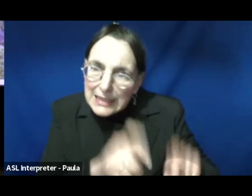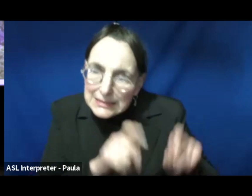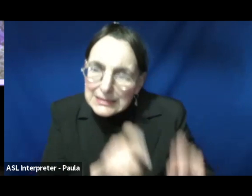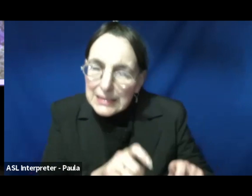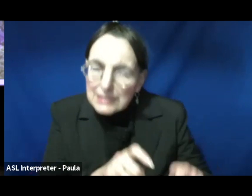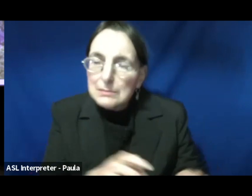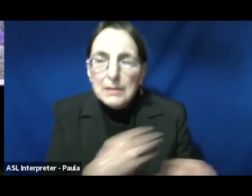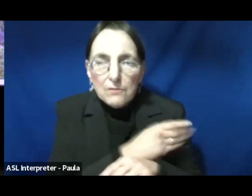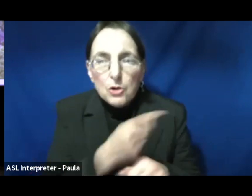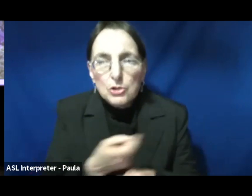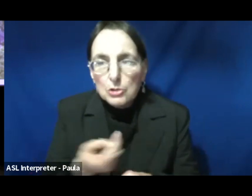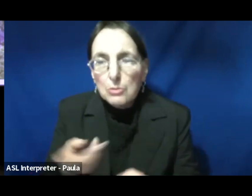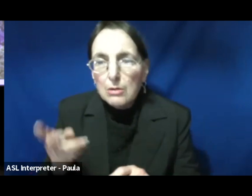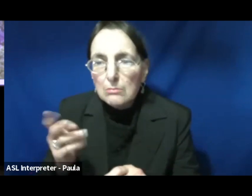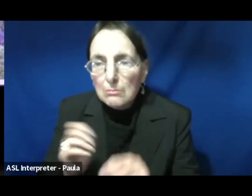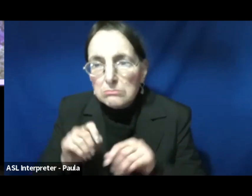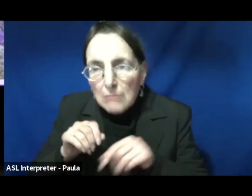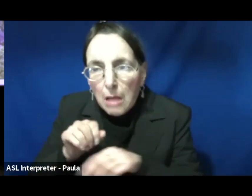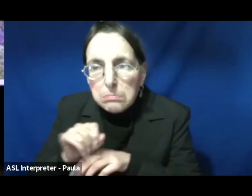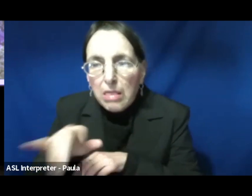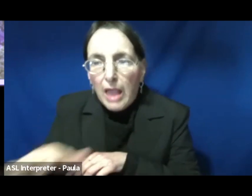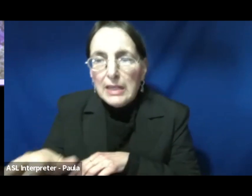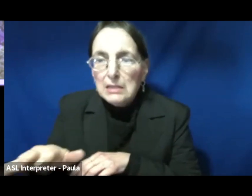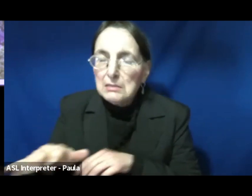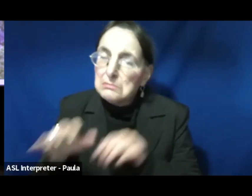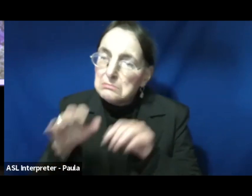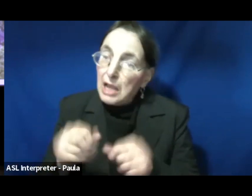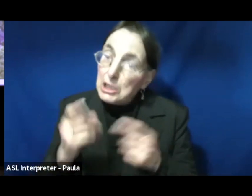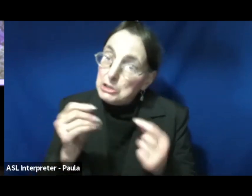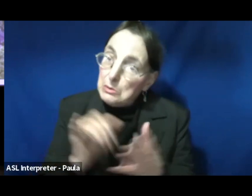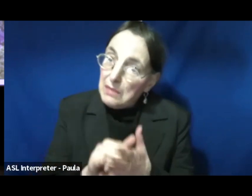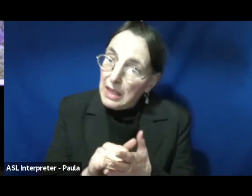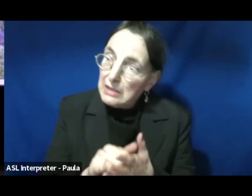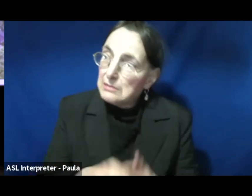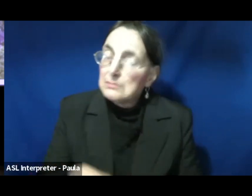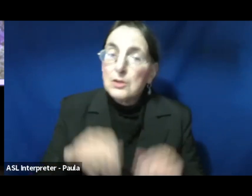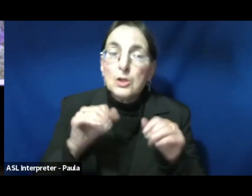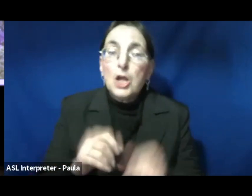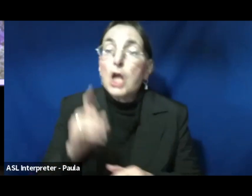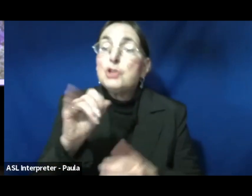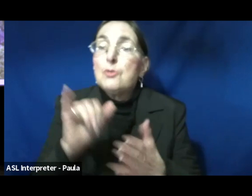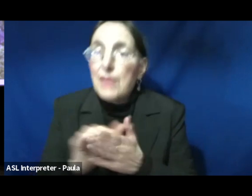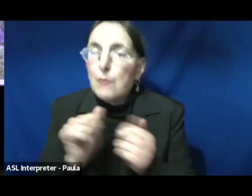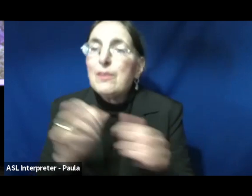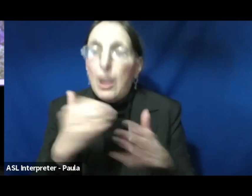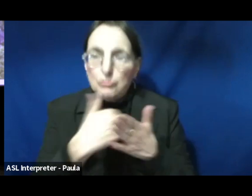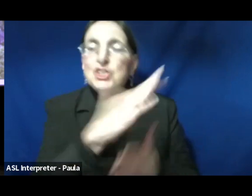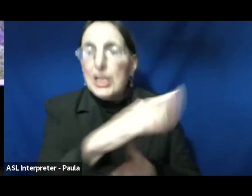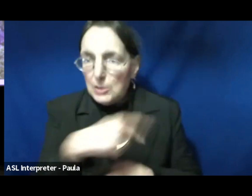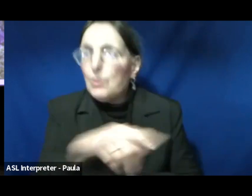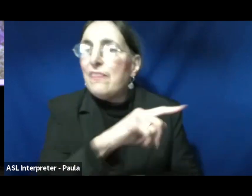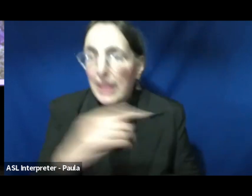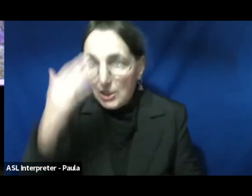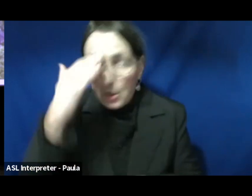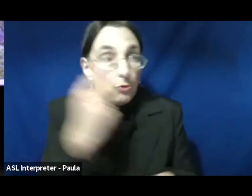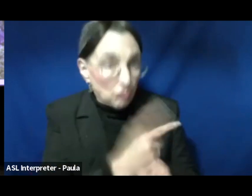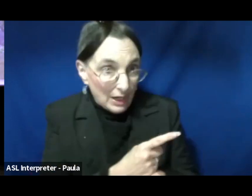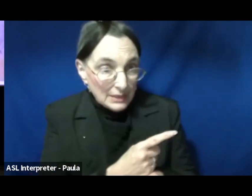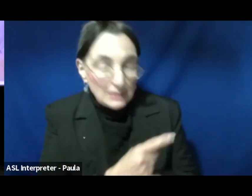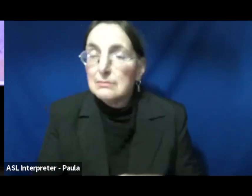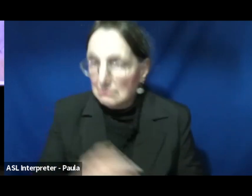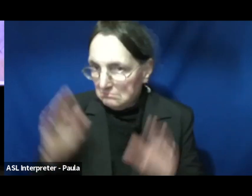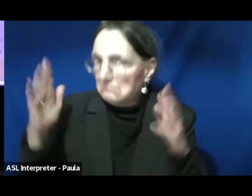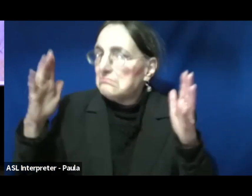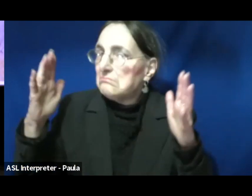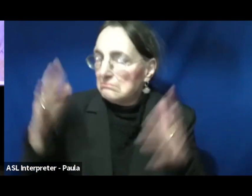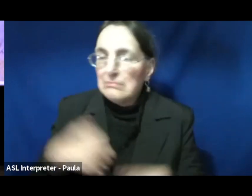know. Oh boy. We can do that without rejecting what they know, right? I